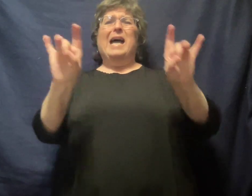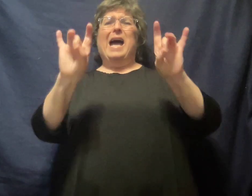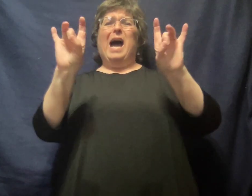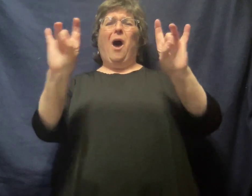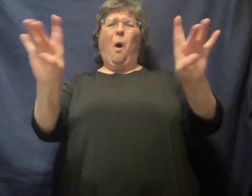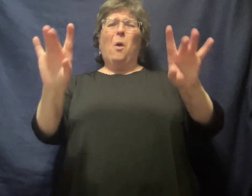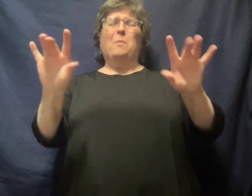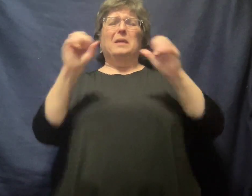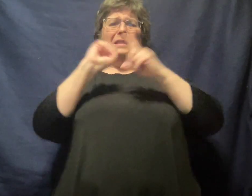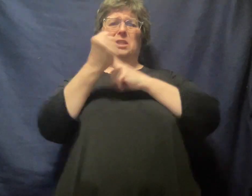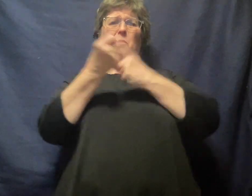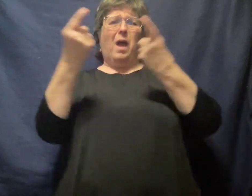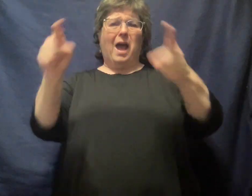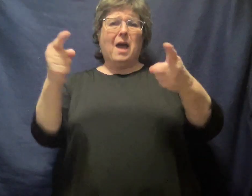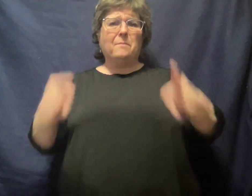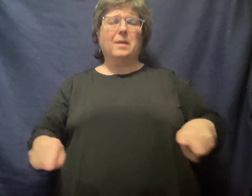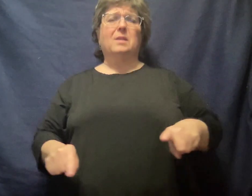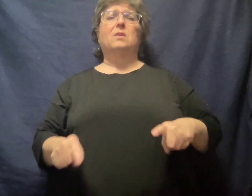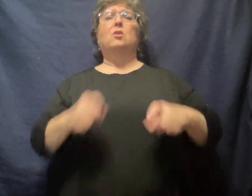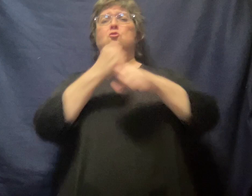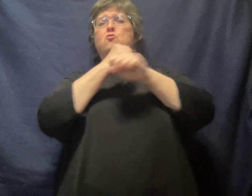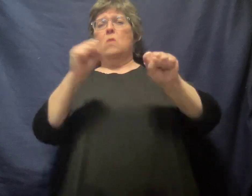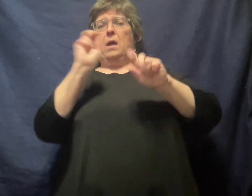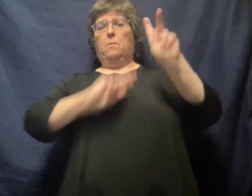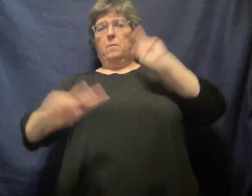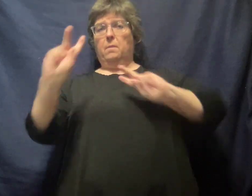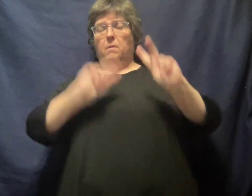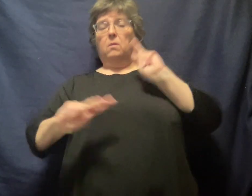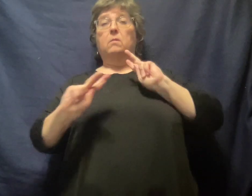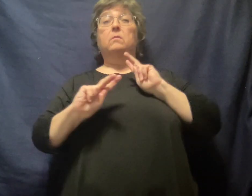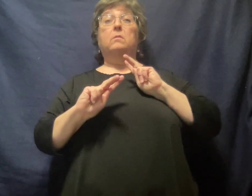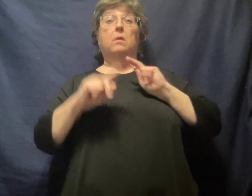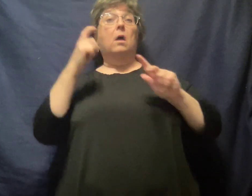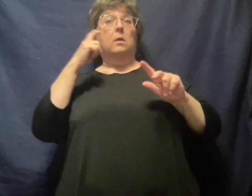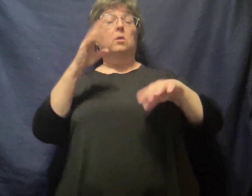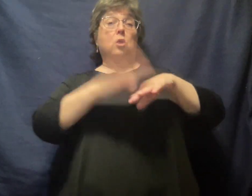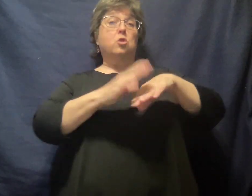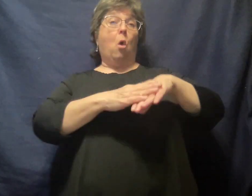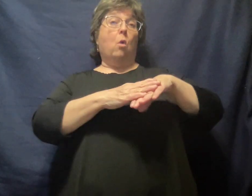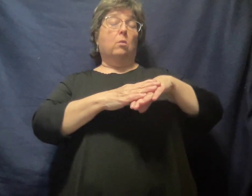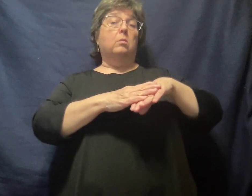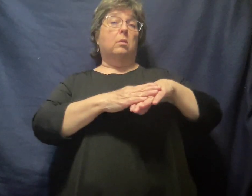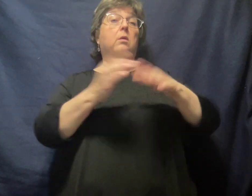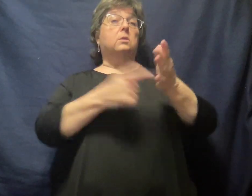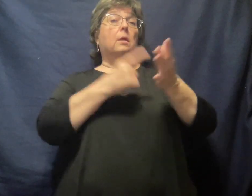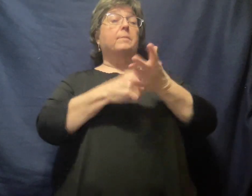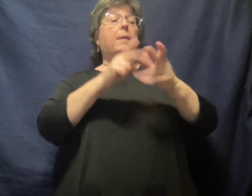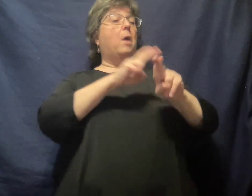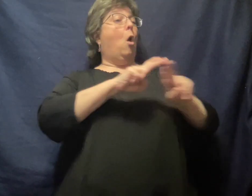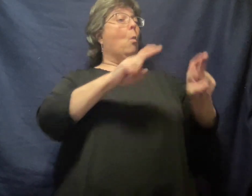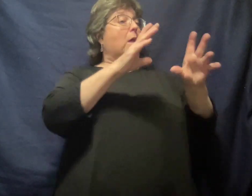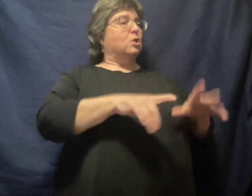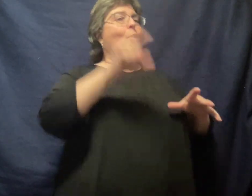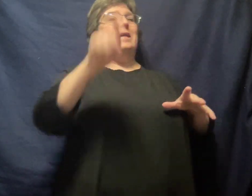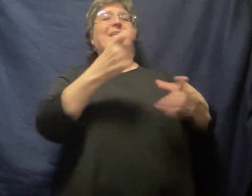situations going out there to rescue individuals. And as was noted, sometimes the rescuers need rescuing because of how bad things are. So thank